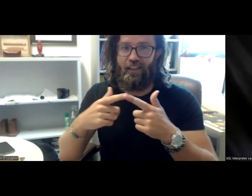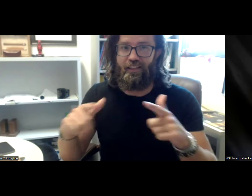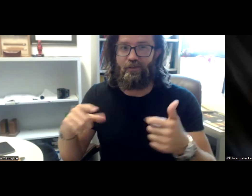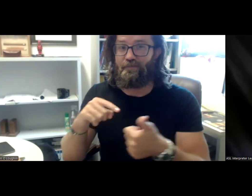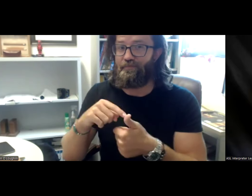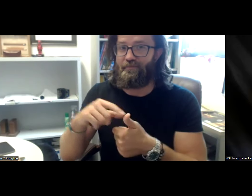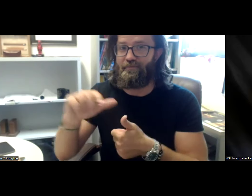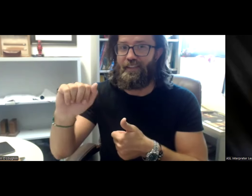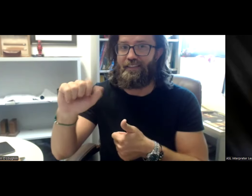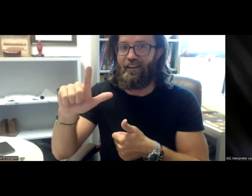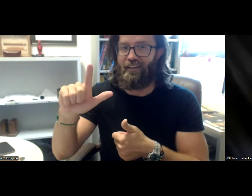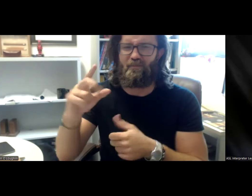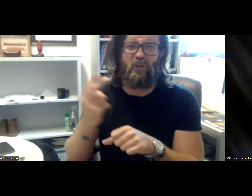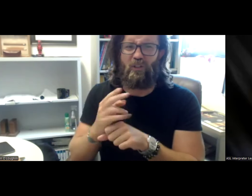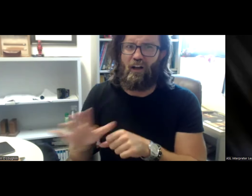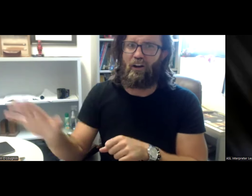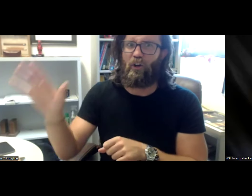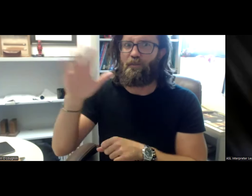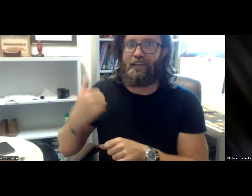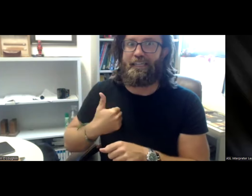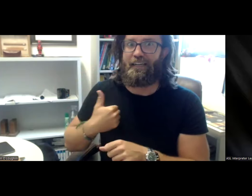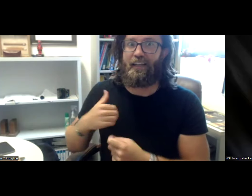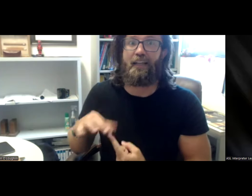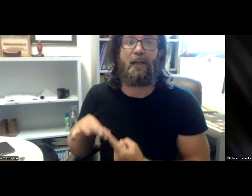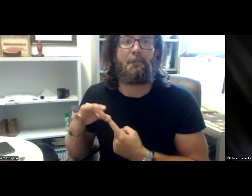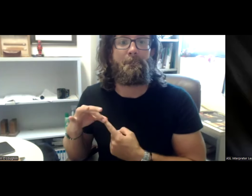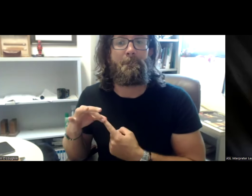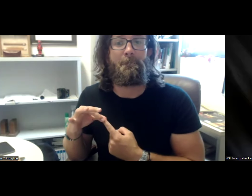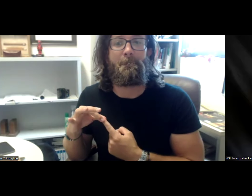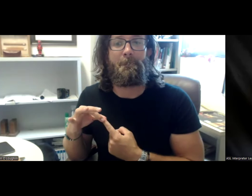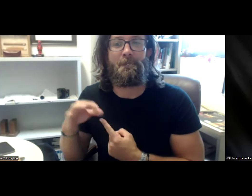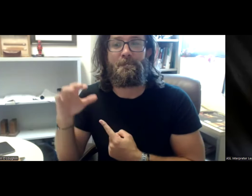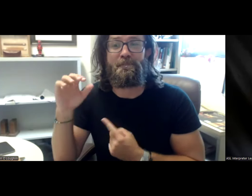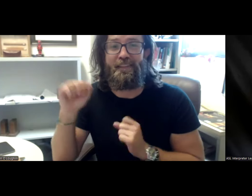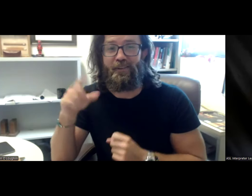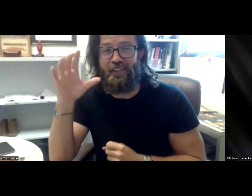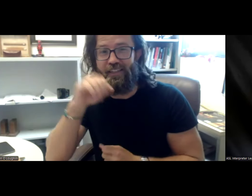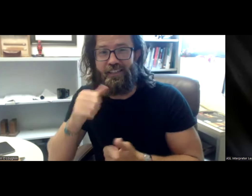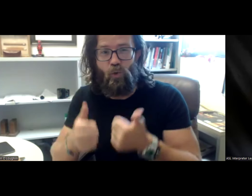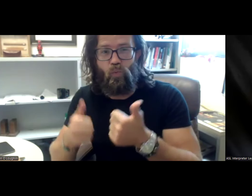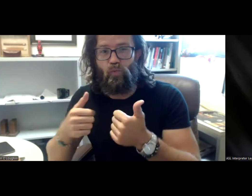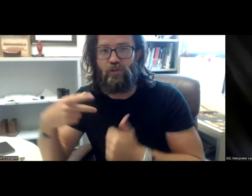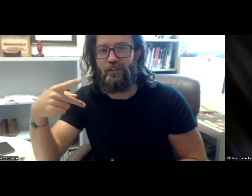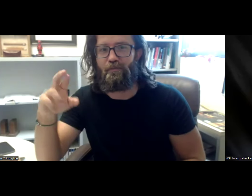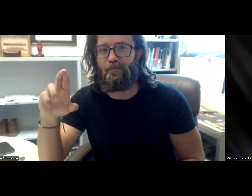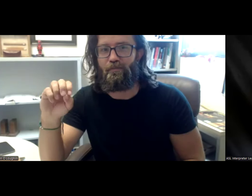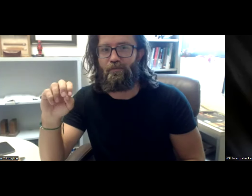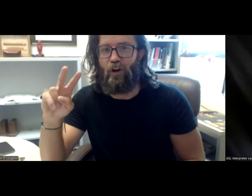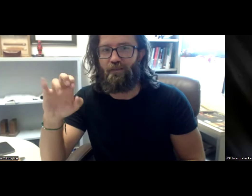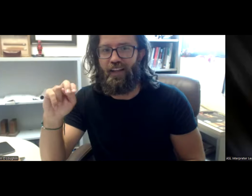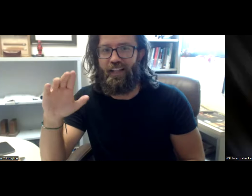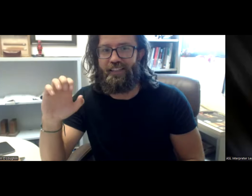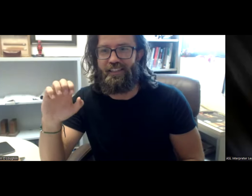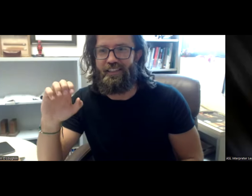realize, Canadians have two languages. They have ASL, which is used all over Canada, except, can you guess